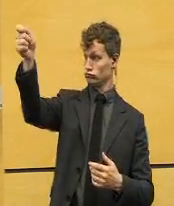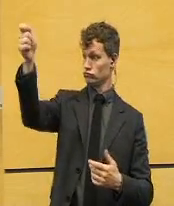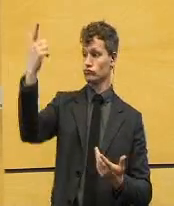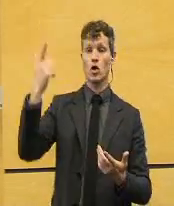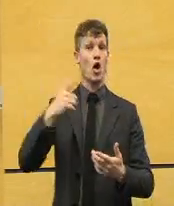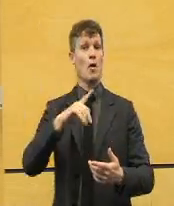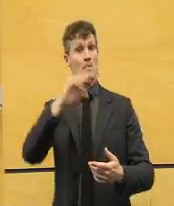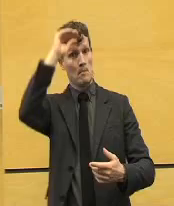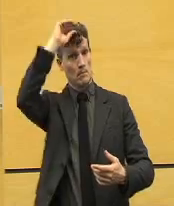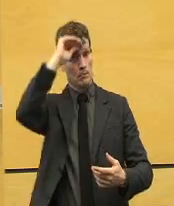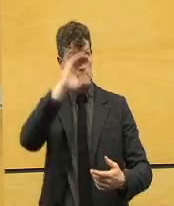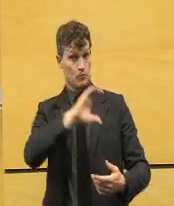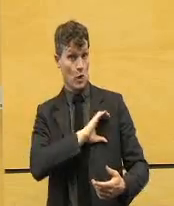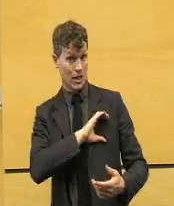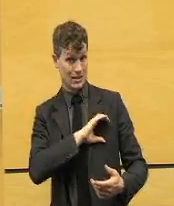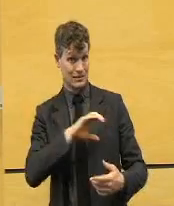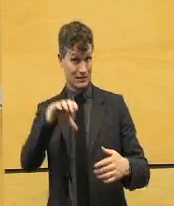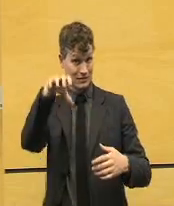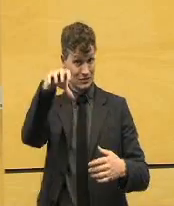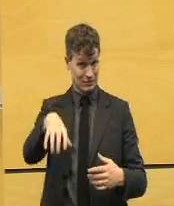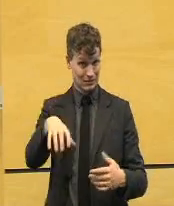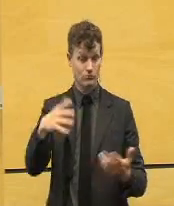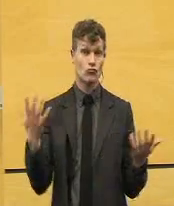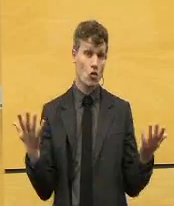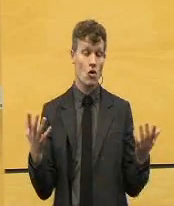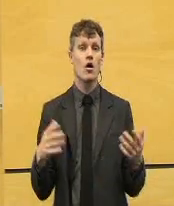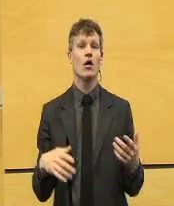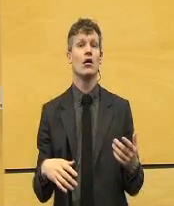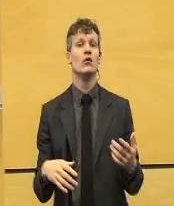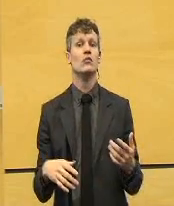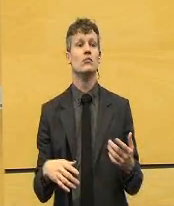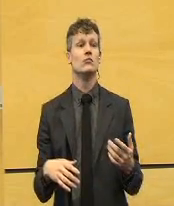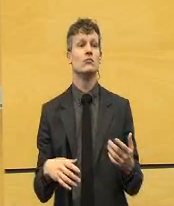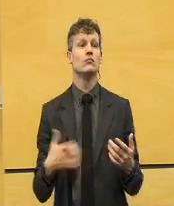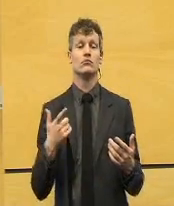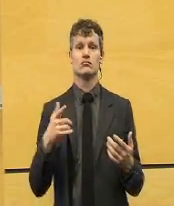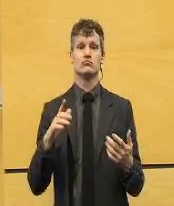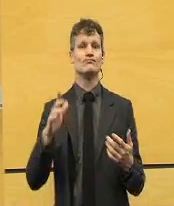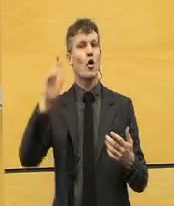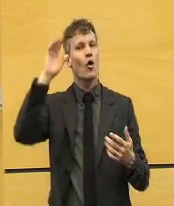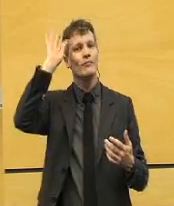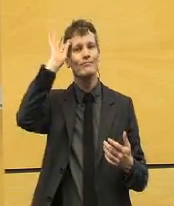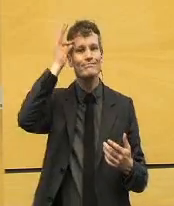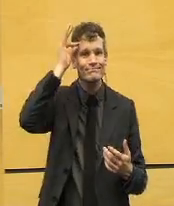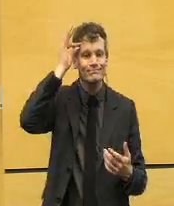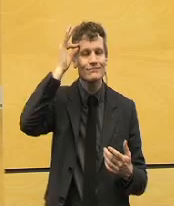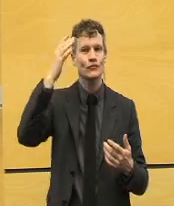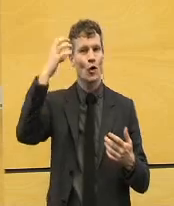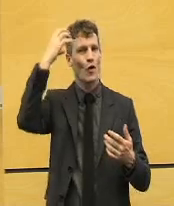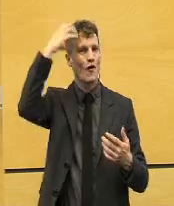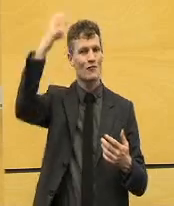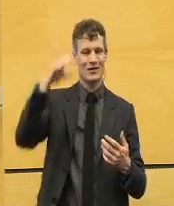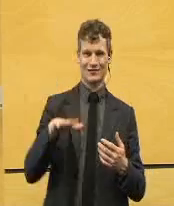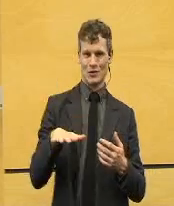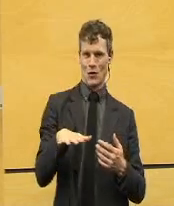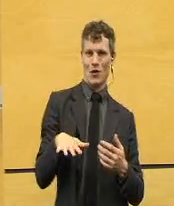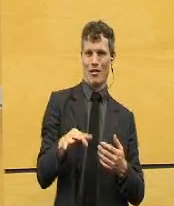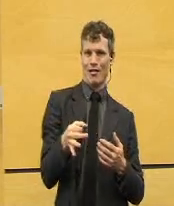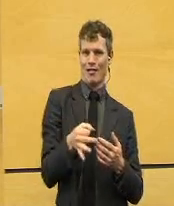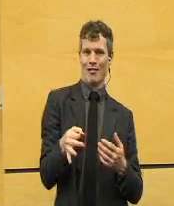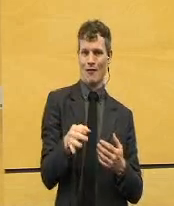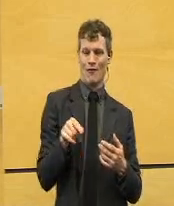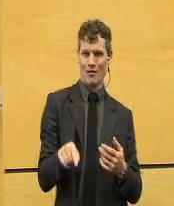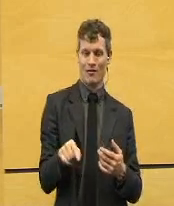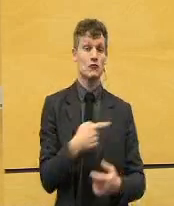for persons with disabilities, local administrative office, hospitals, provincial